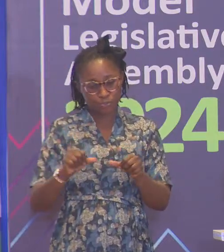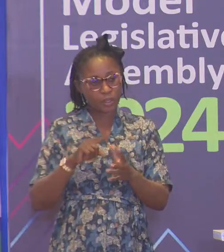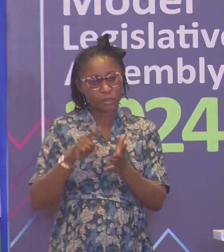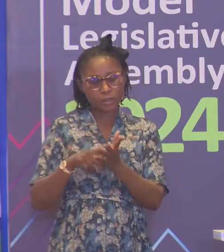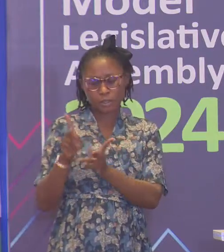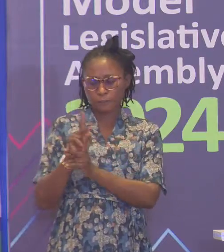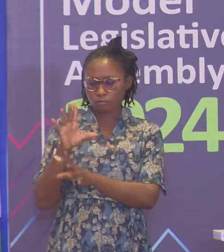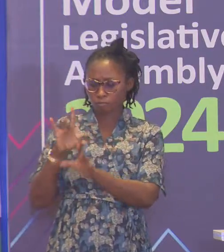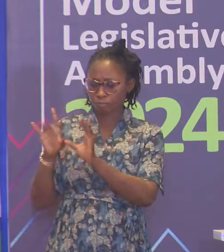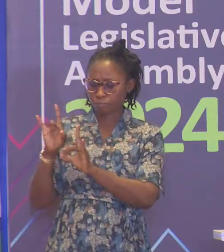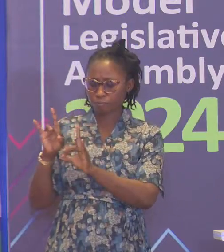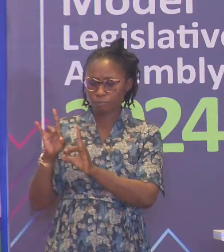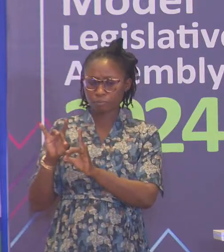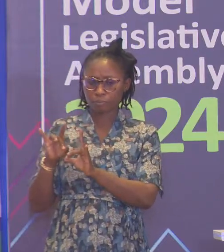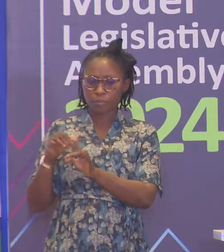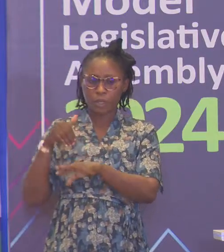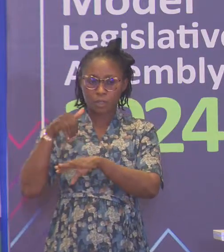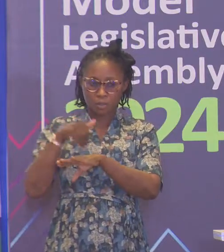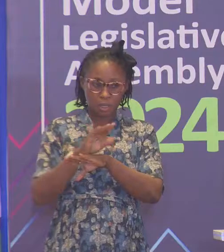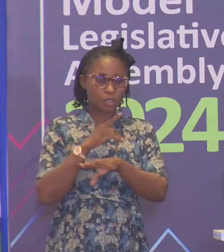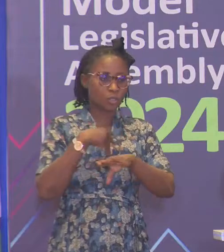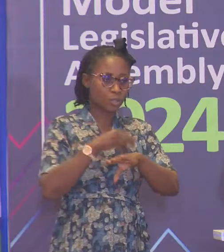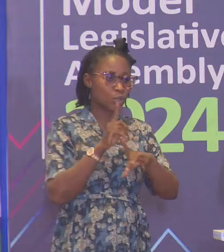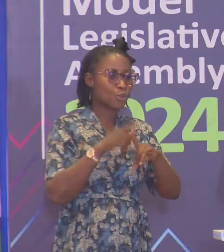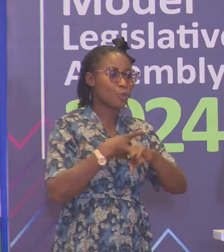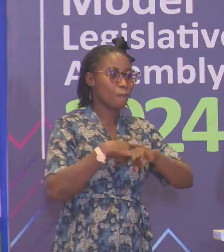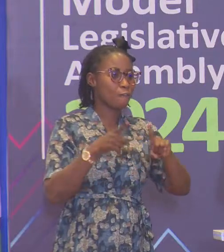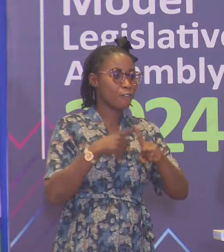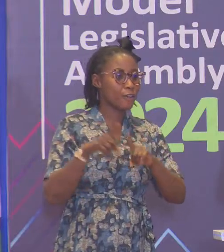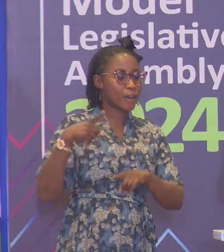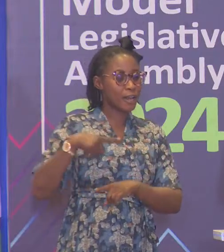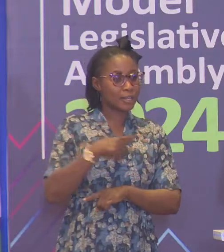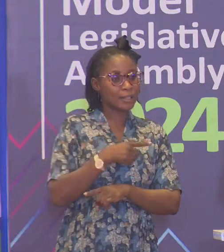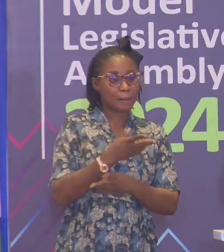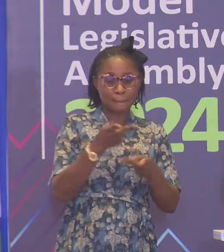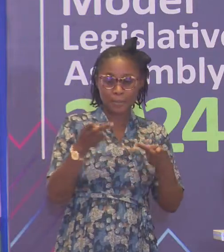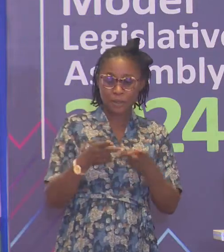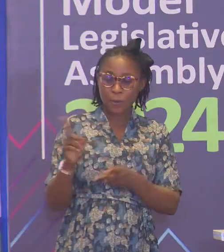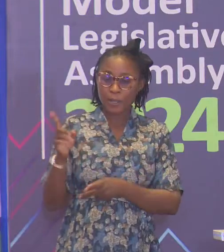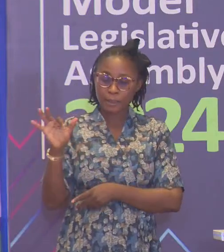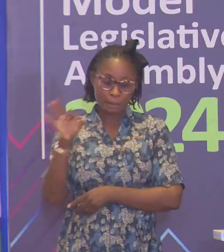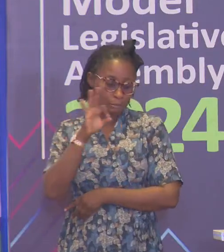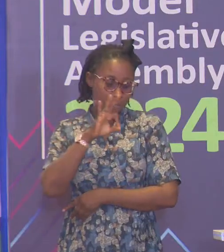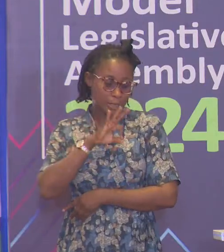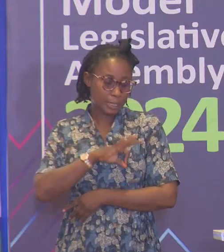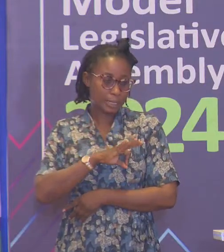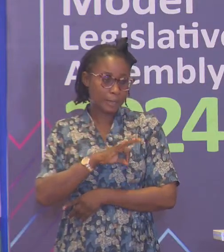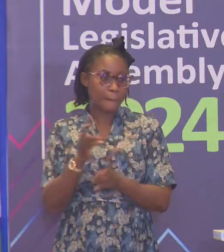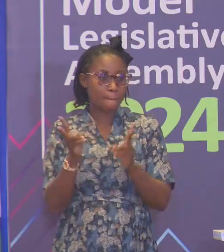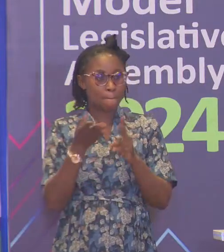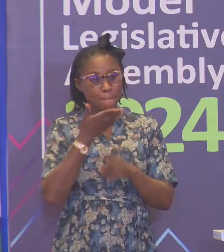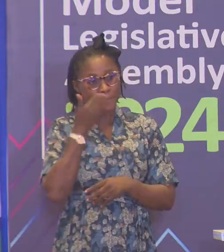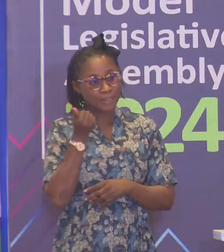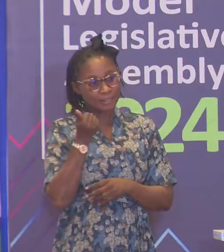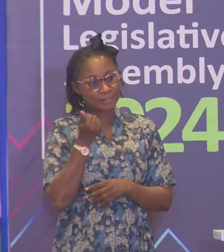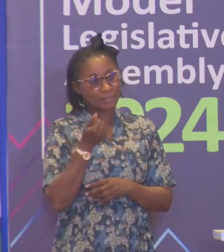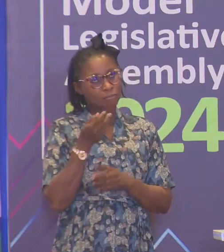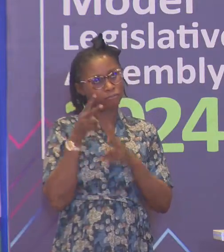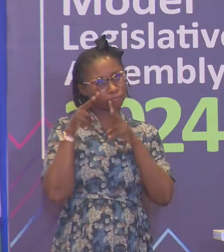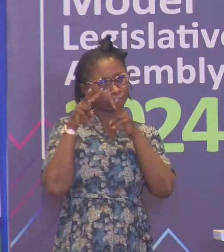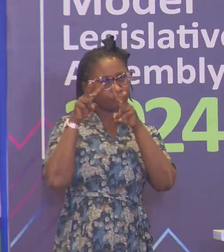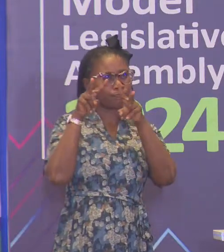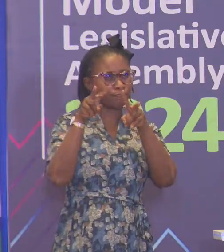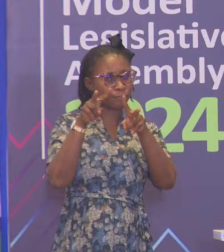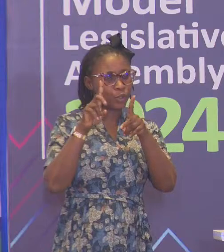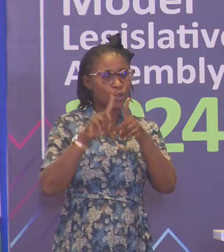assigned to various legislative committees where they gain valuable insights into the